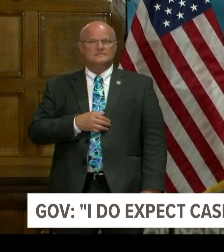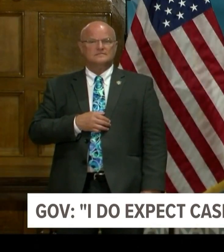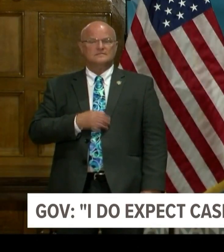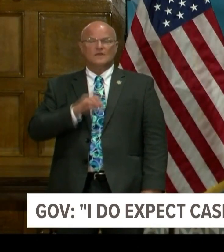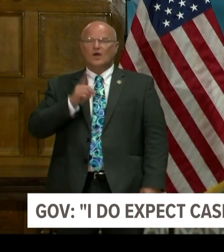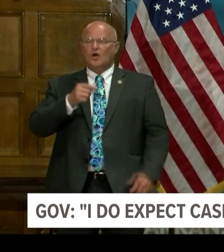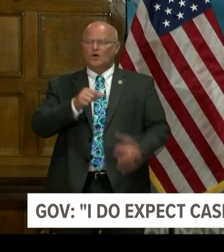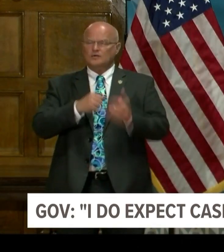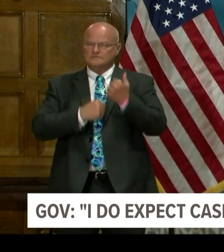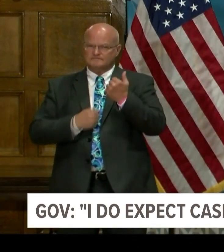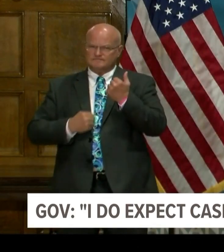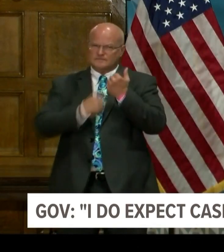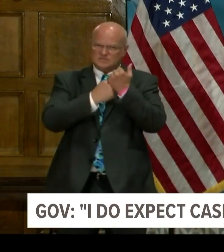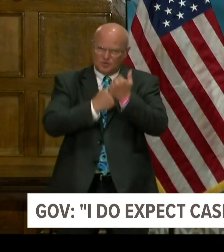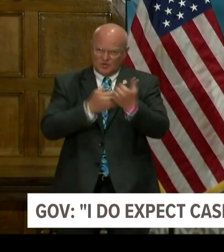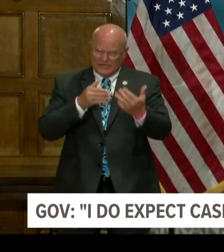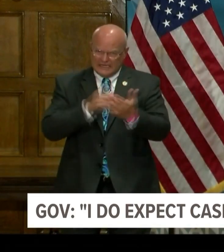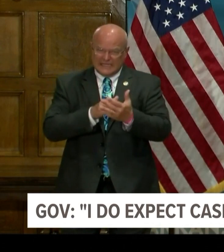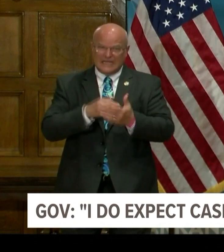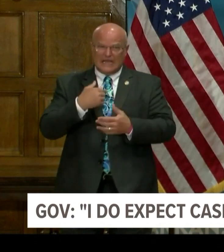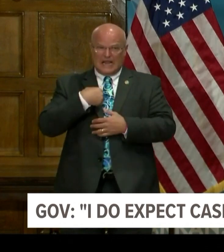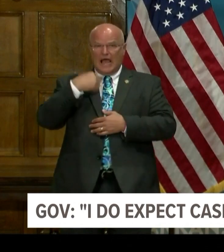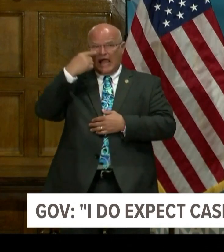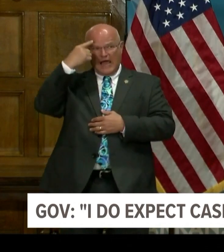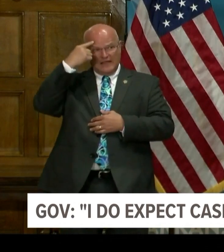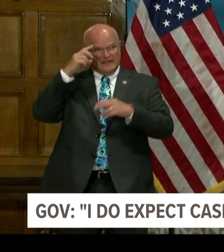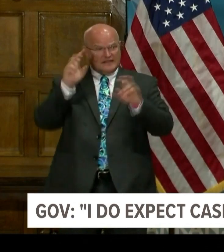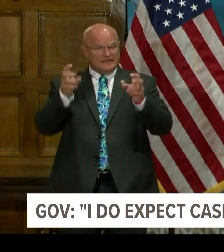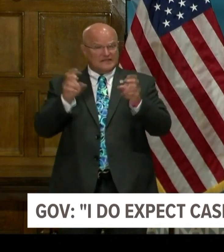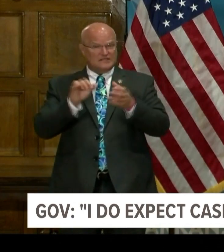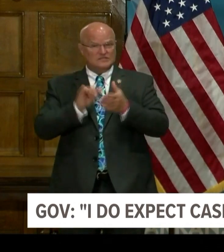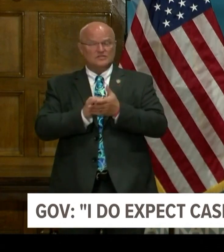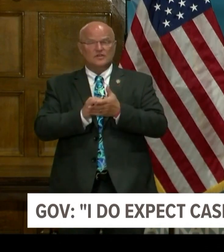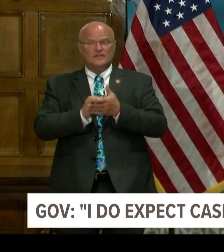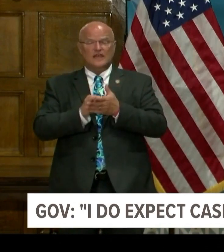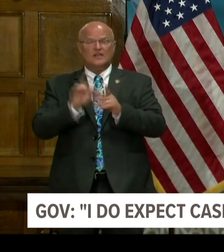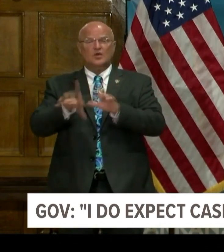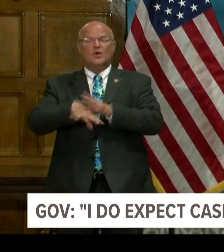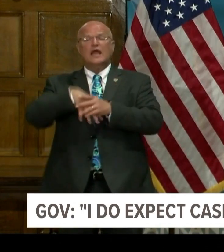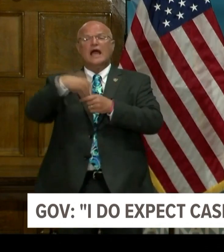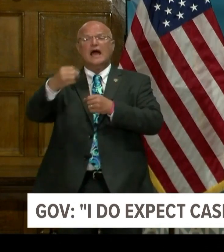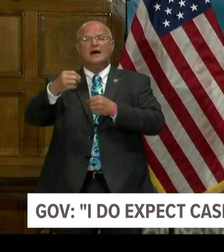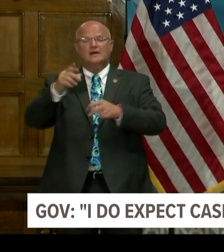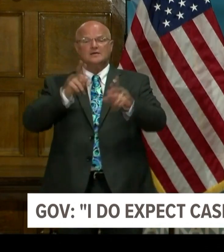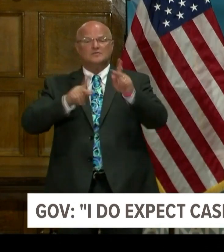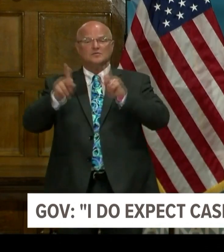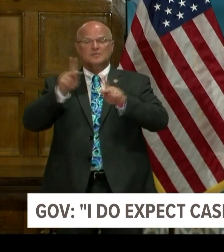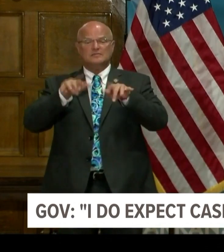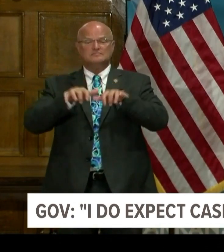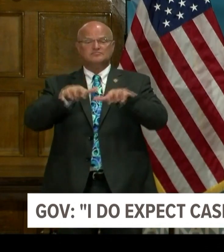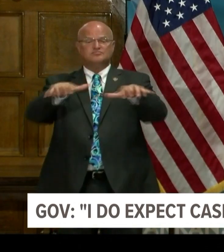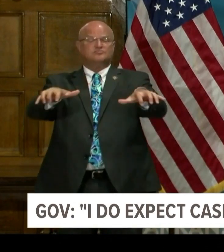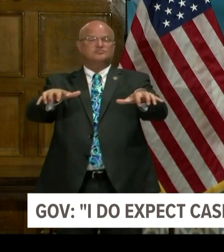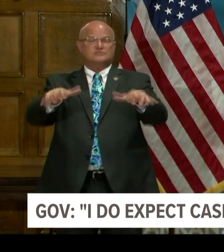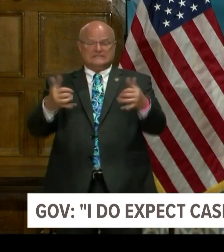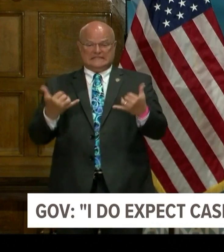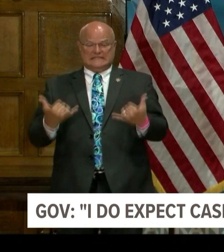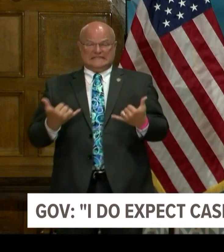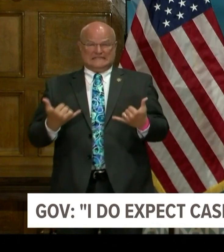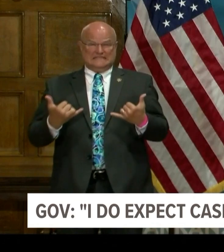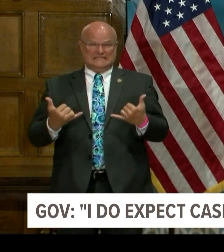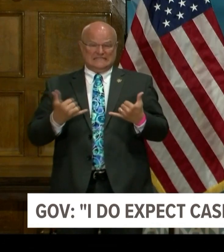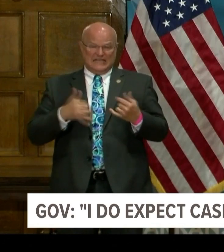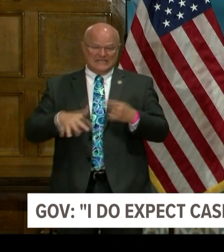Only to reinforce that. I think that the issue of going out in public, really in